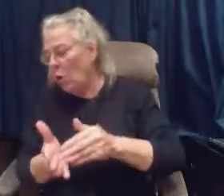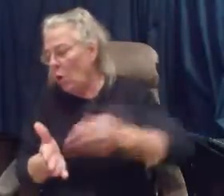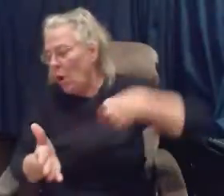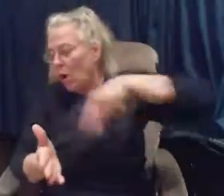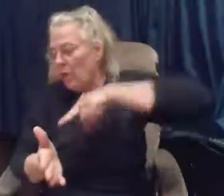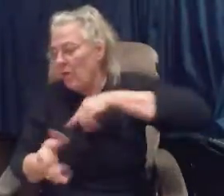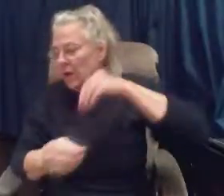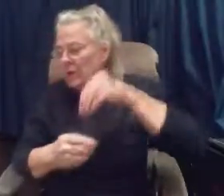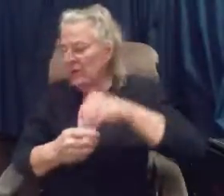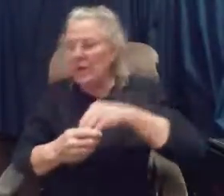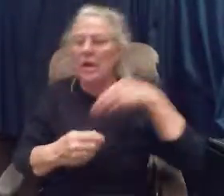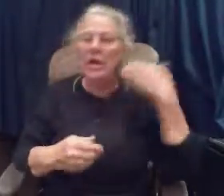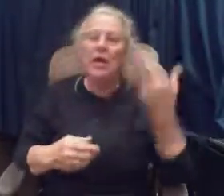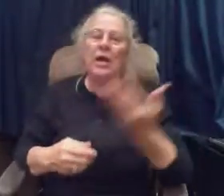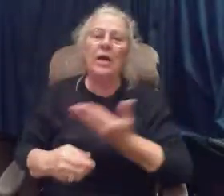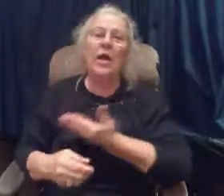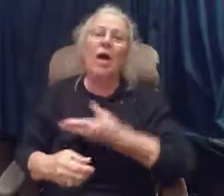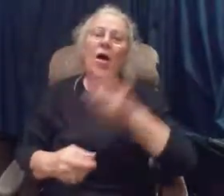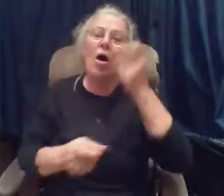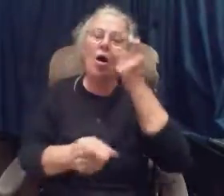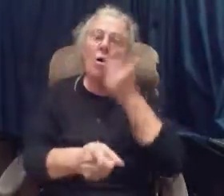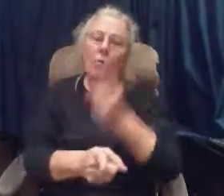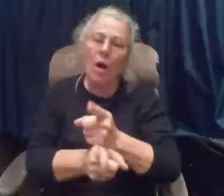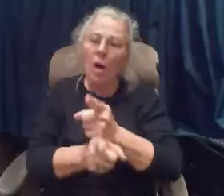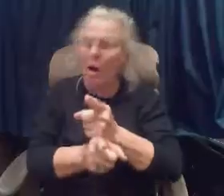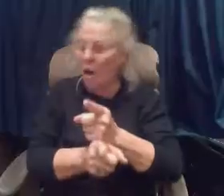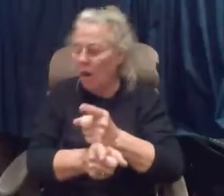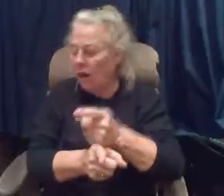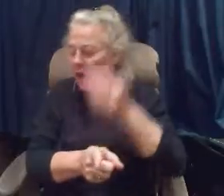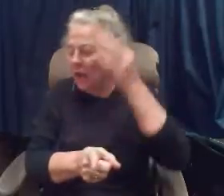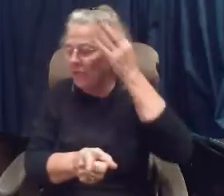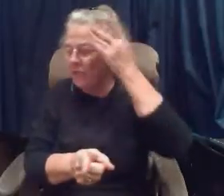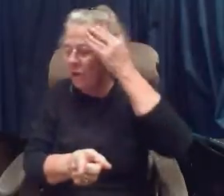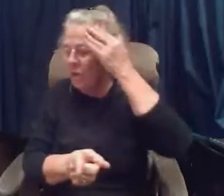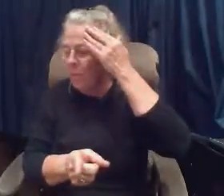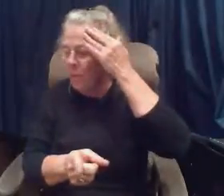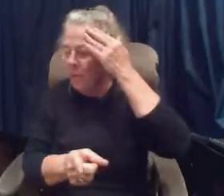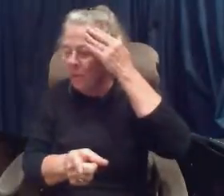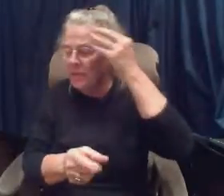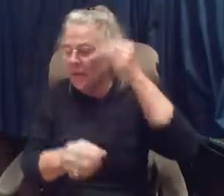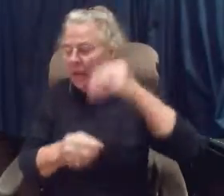reclothe us in our rightful minds,